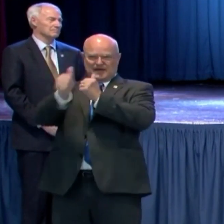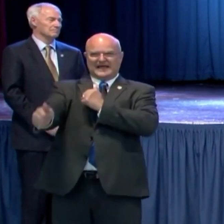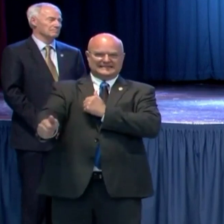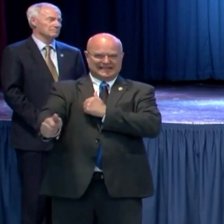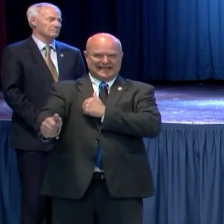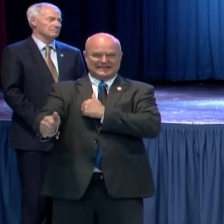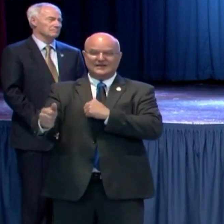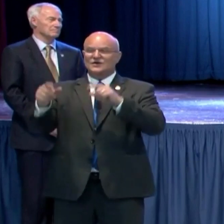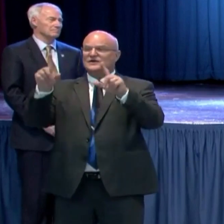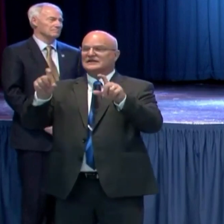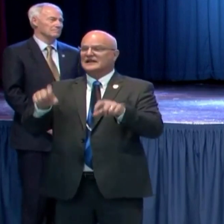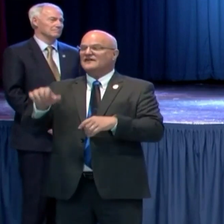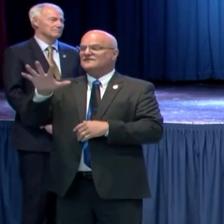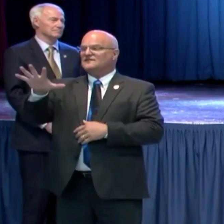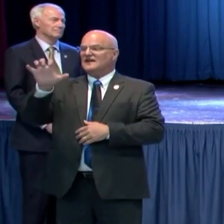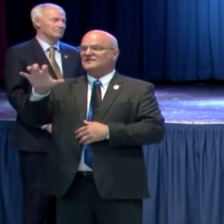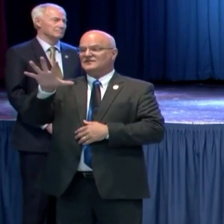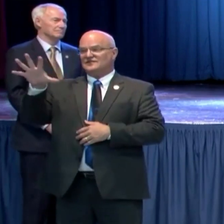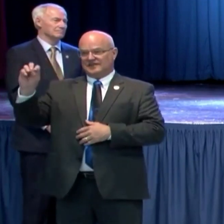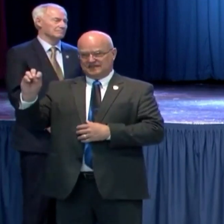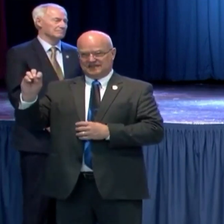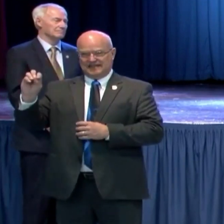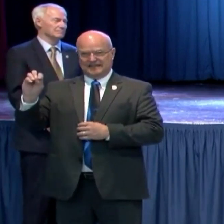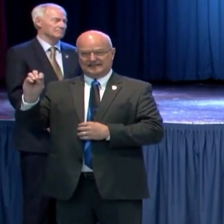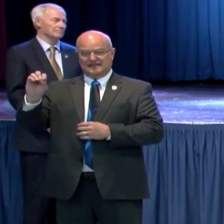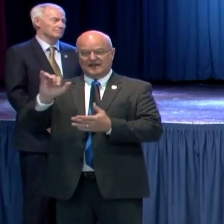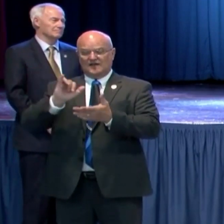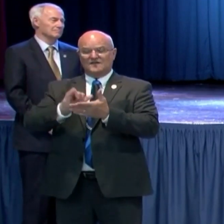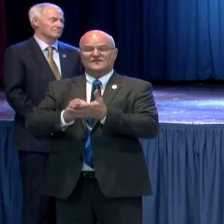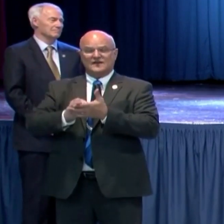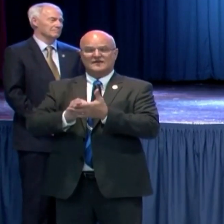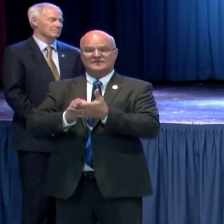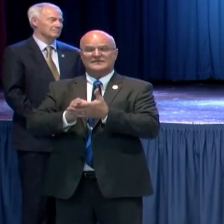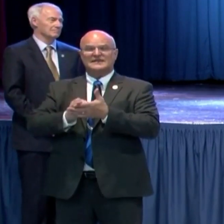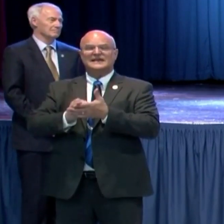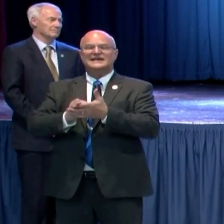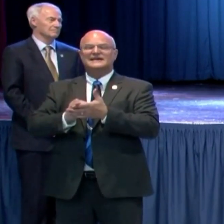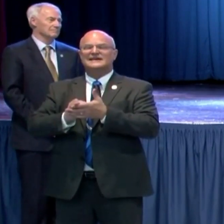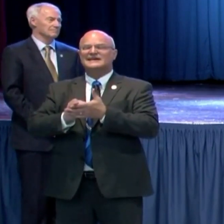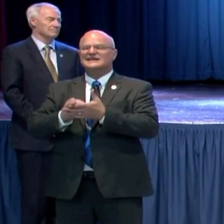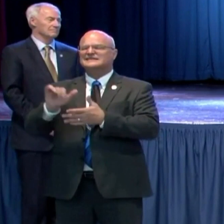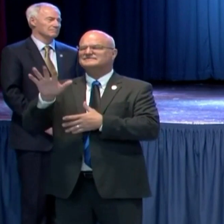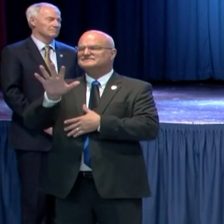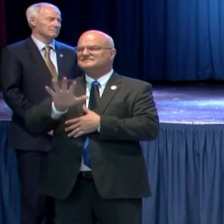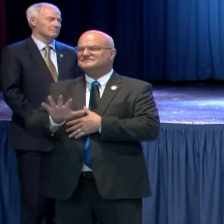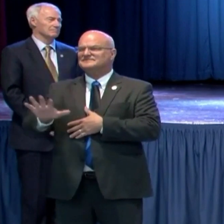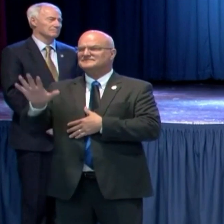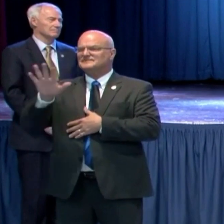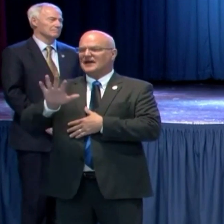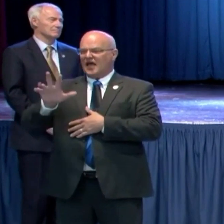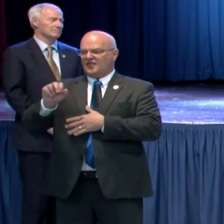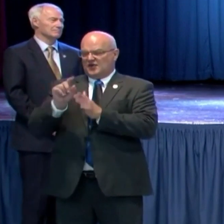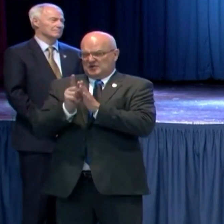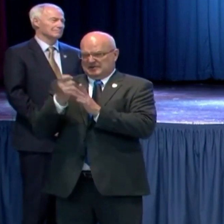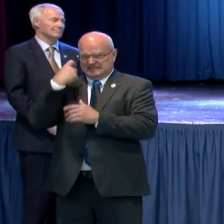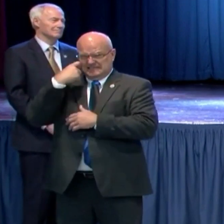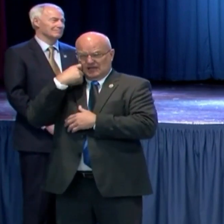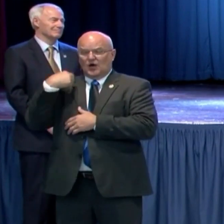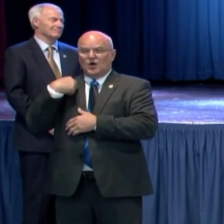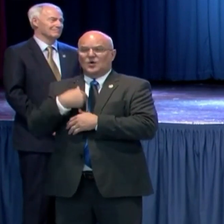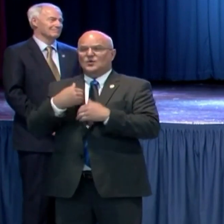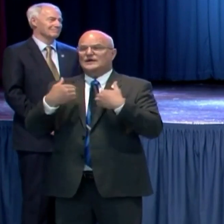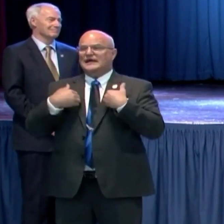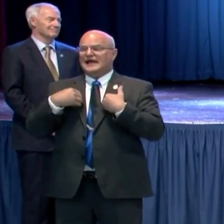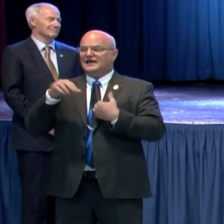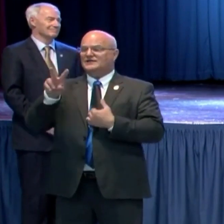that. We tested 550. And of those, as of about 30 minutes ago, we